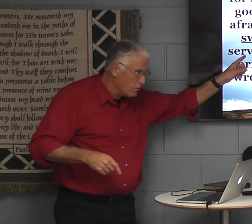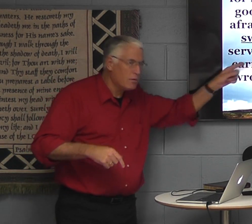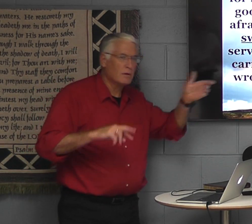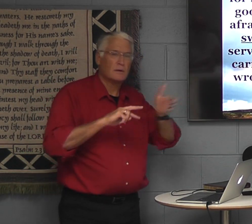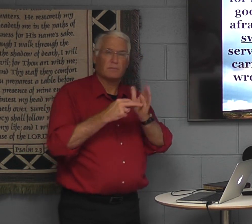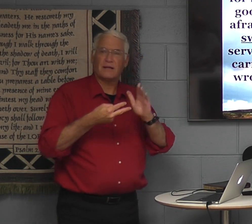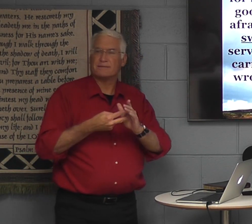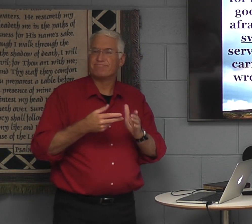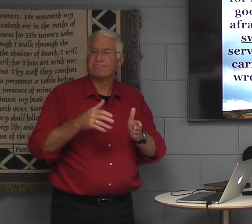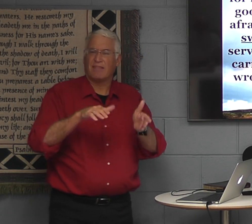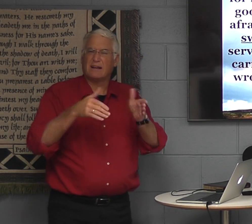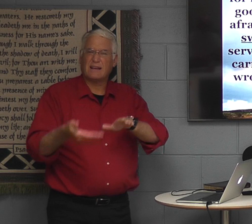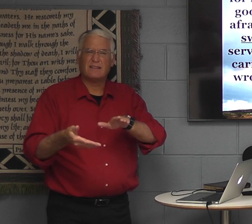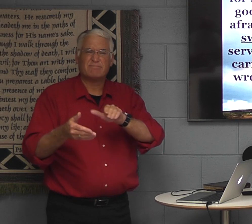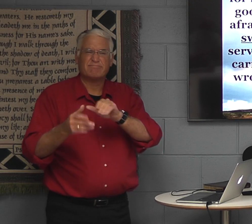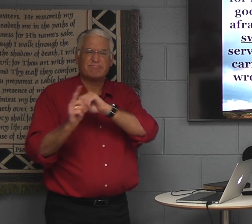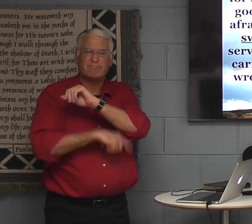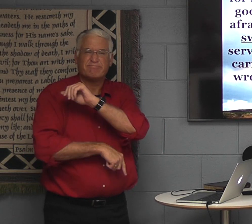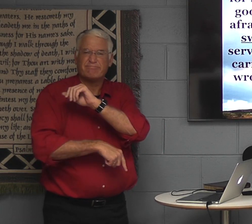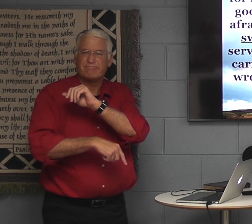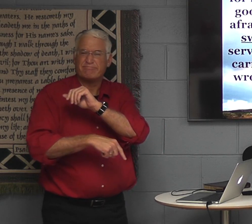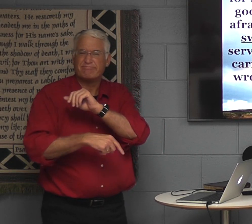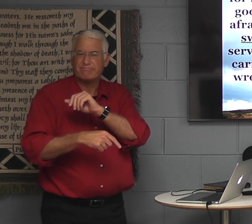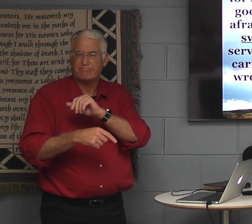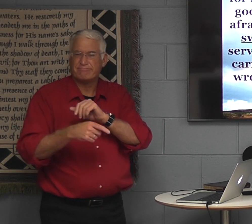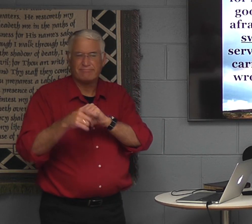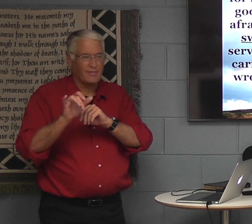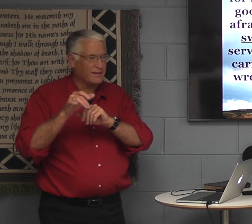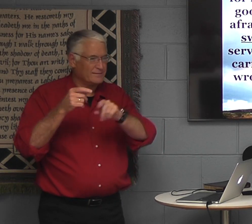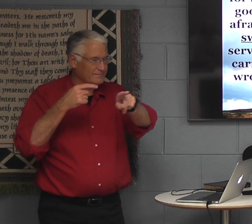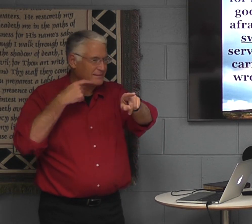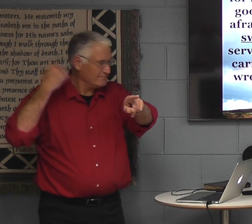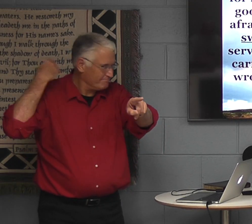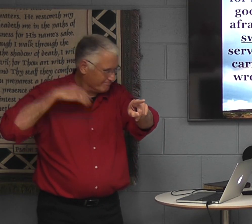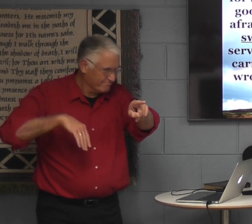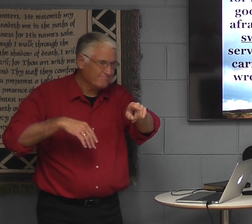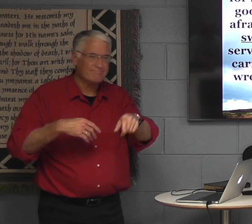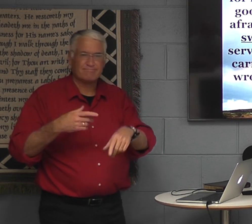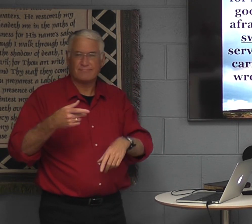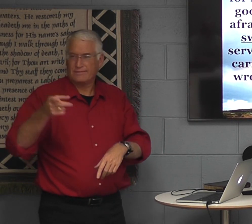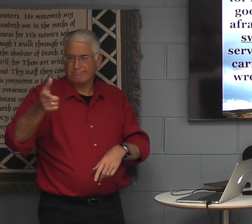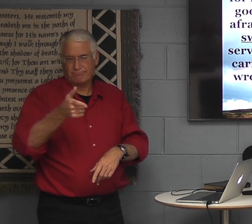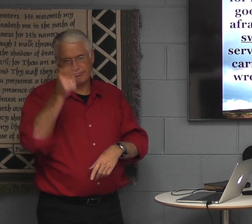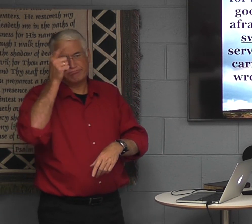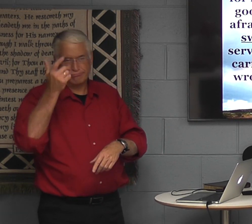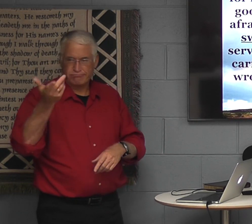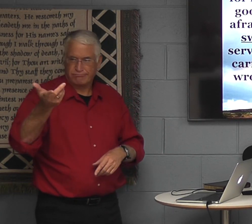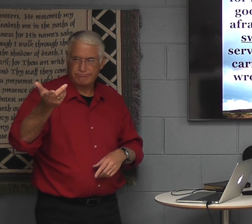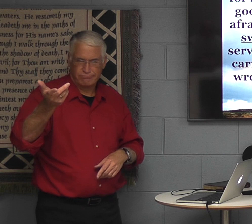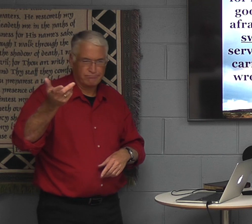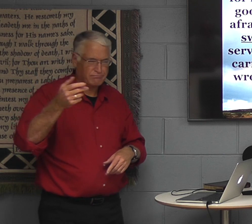So people think that means, you know, the death penalty, or to behead someone.